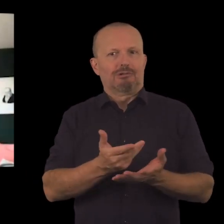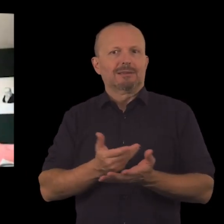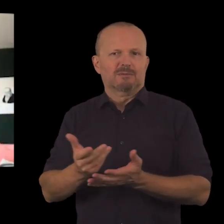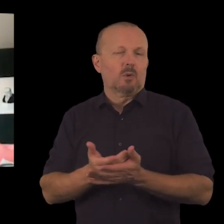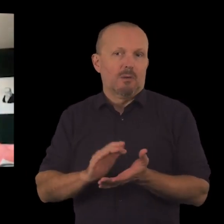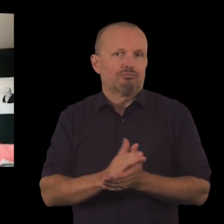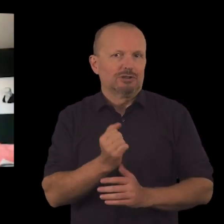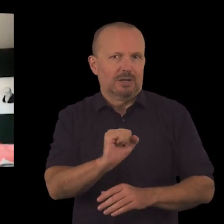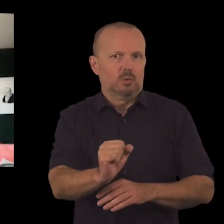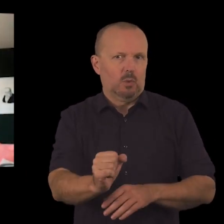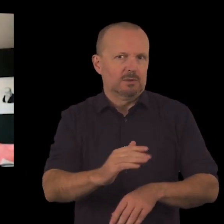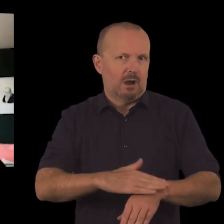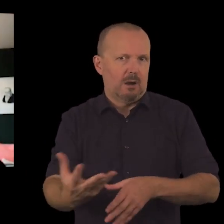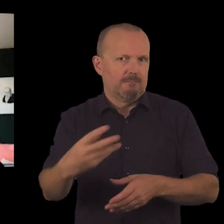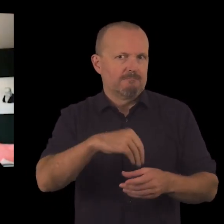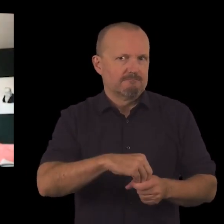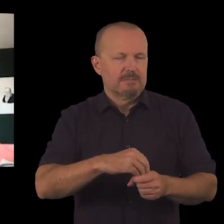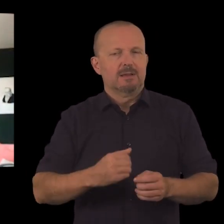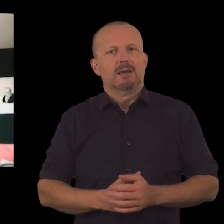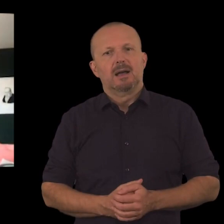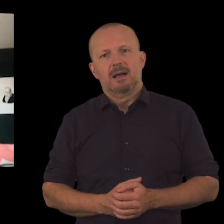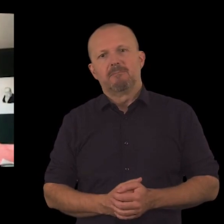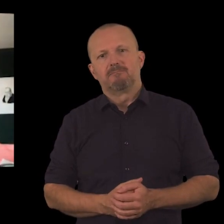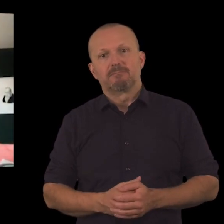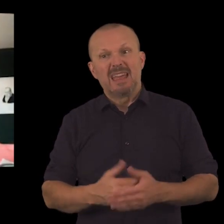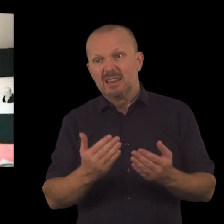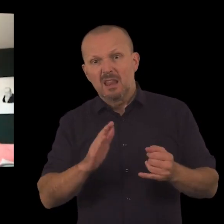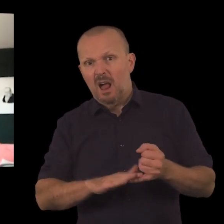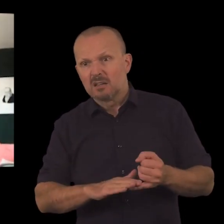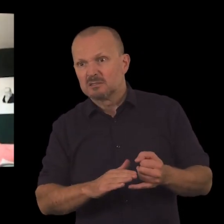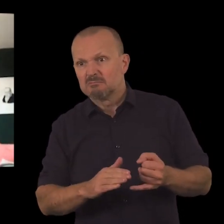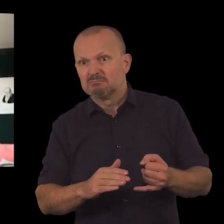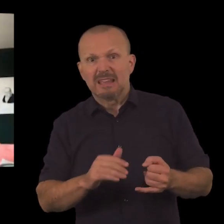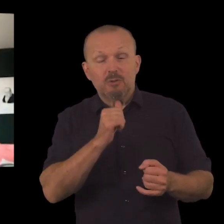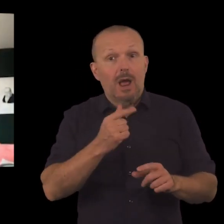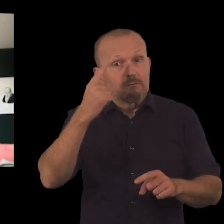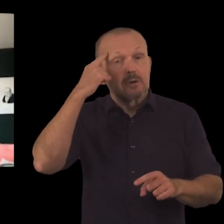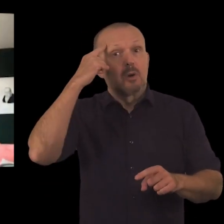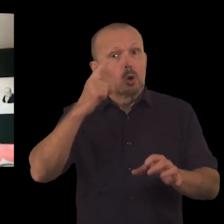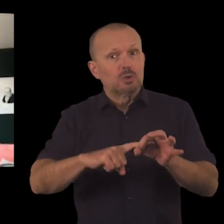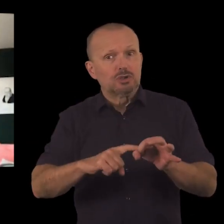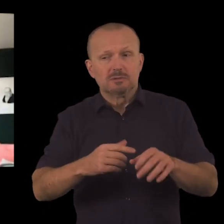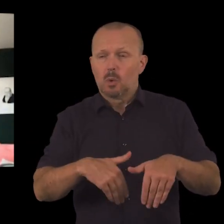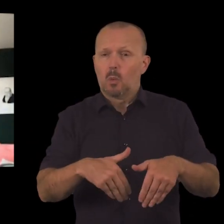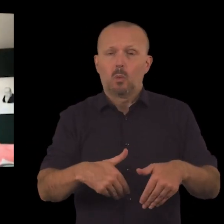too. Yeah, anything else in the last little bit? Please feel free to email me if you have other questions